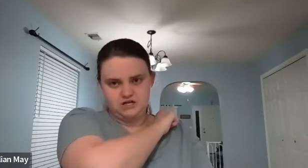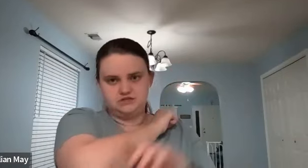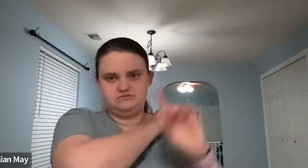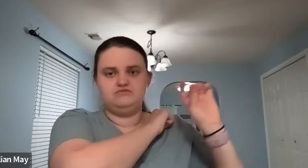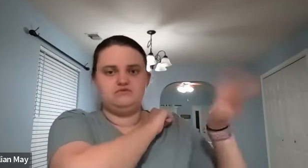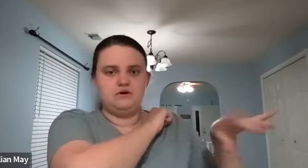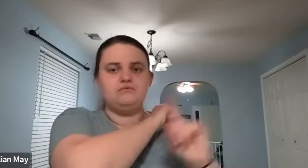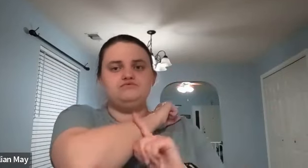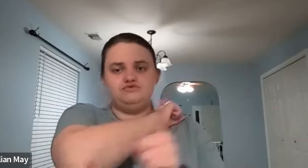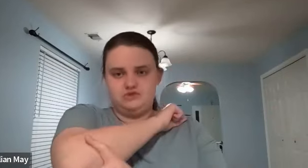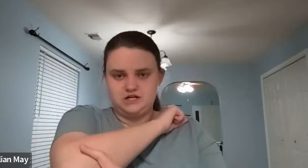trash. Throw trash.